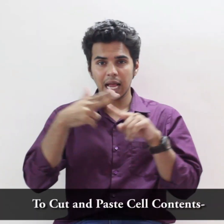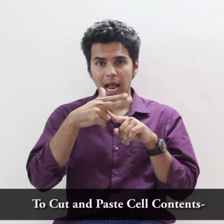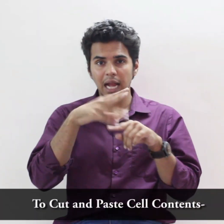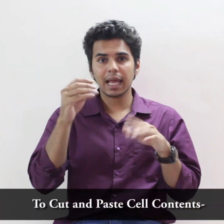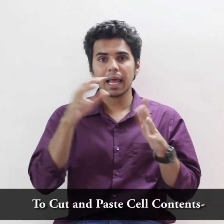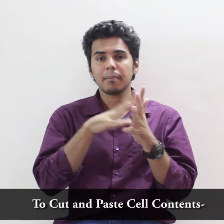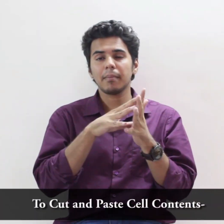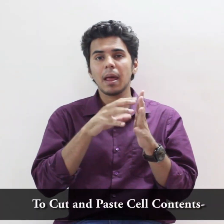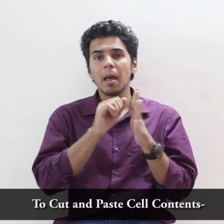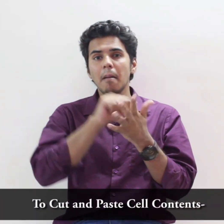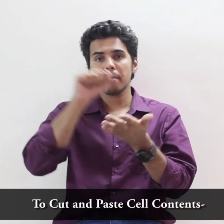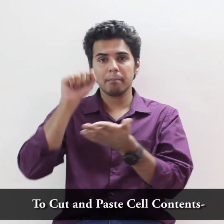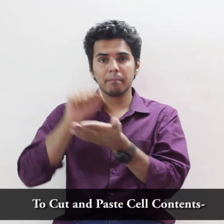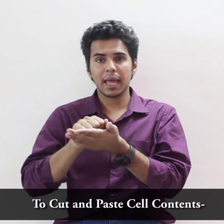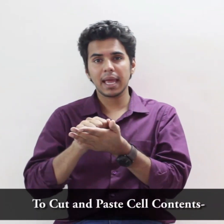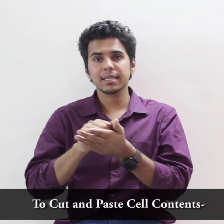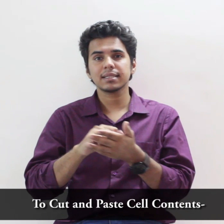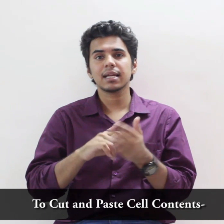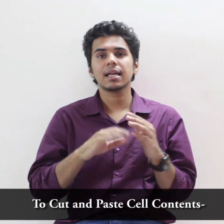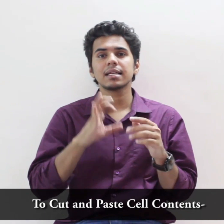To cut and paste cell contents.